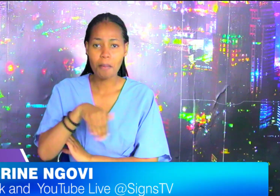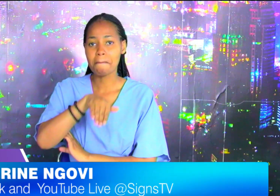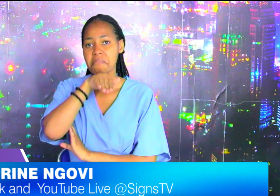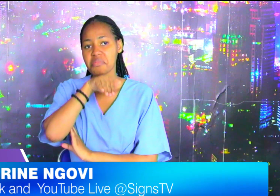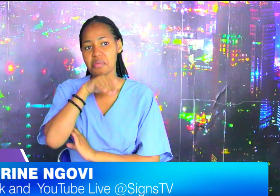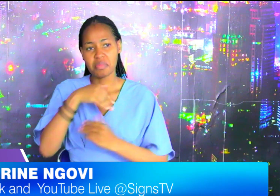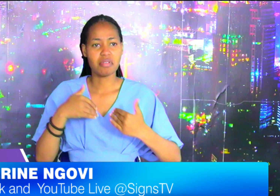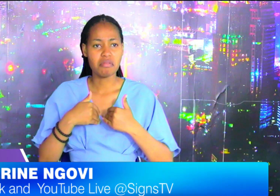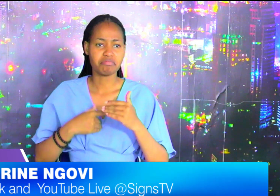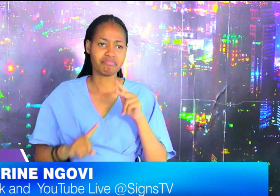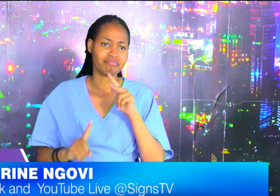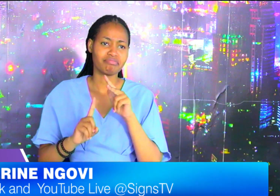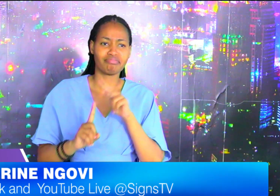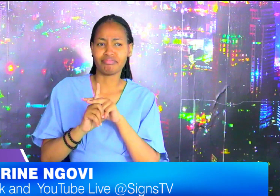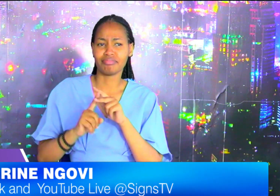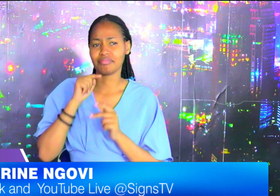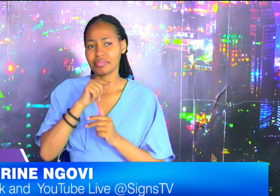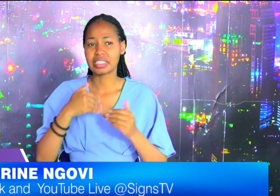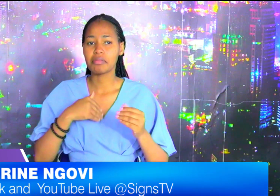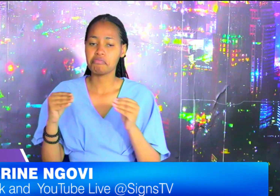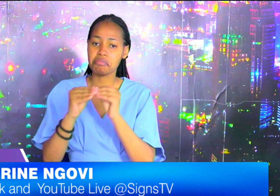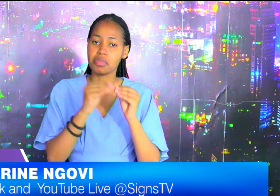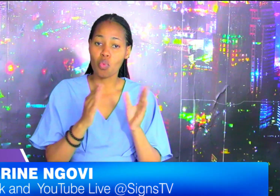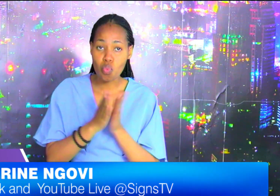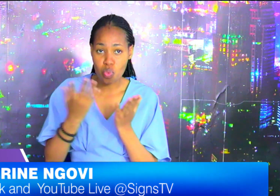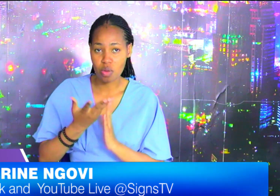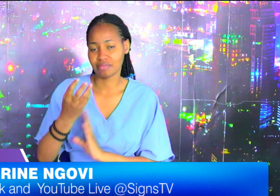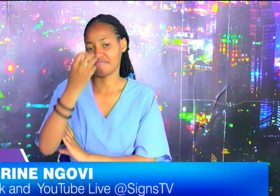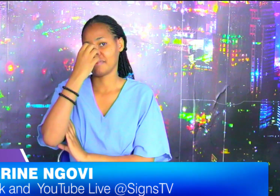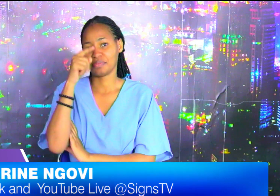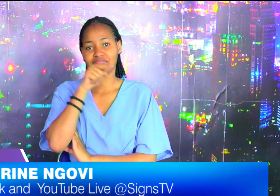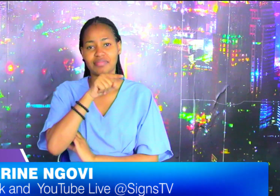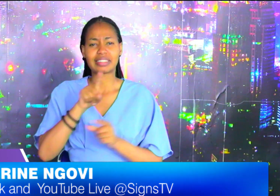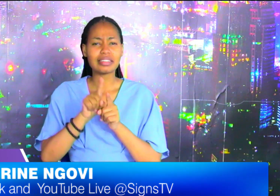and made his agenda clear on what he wants.